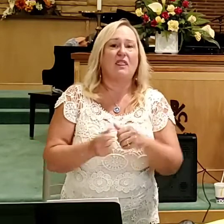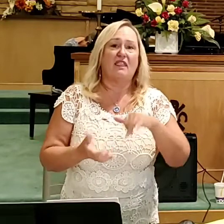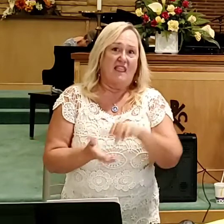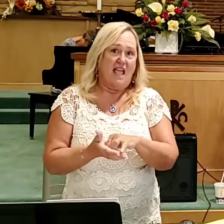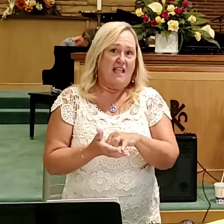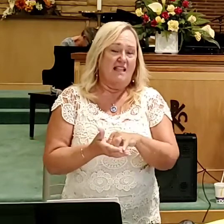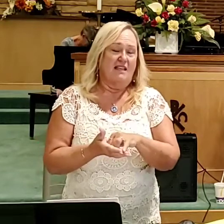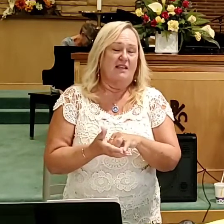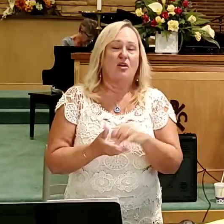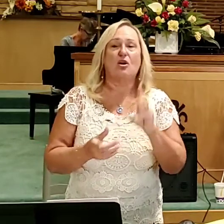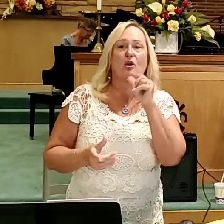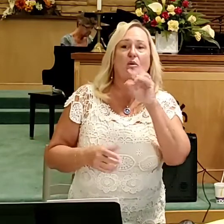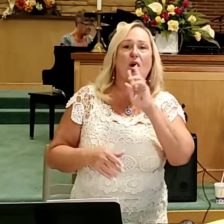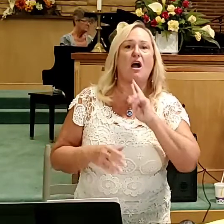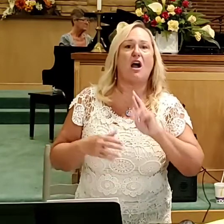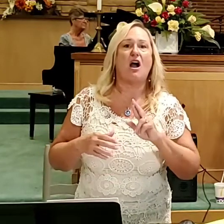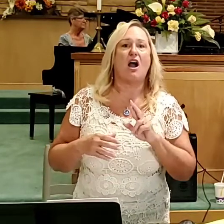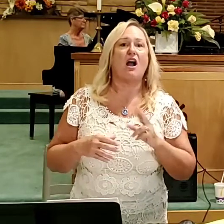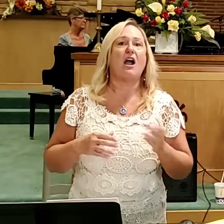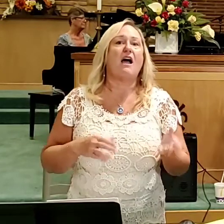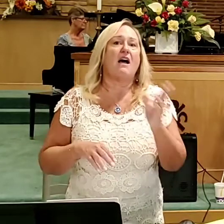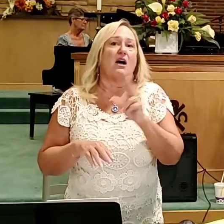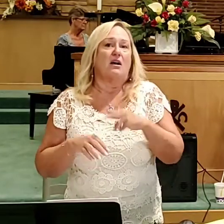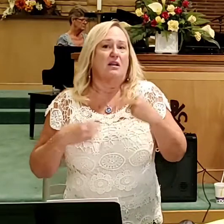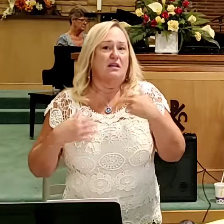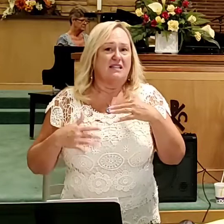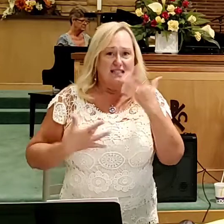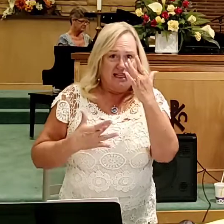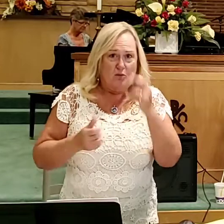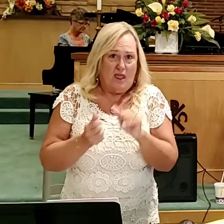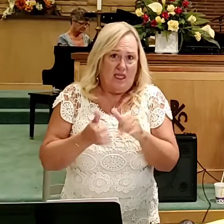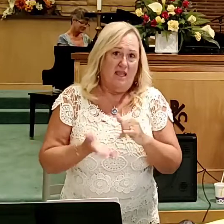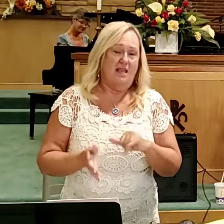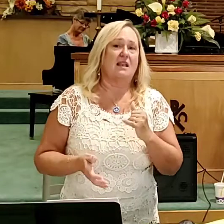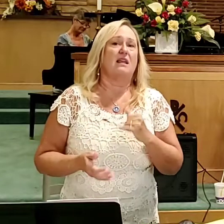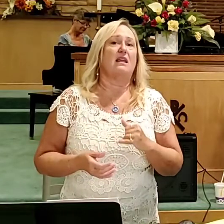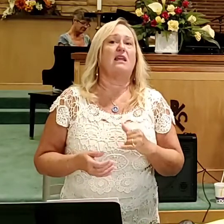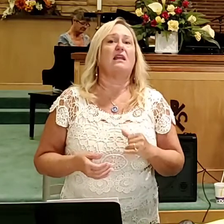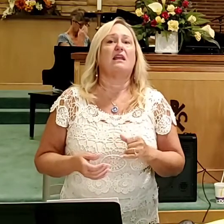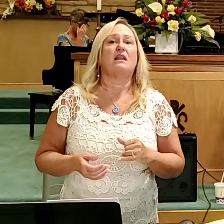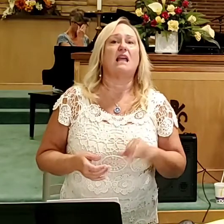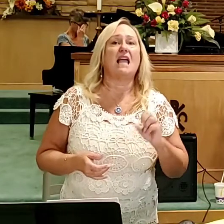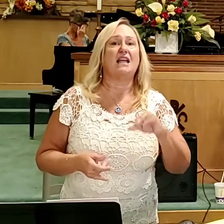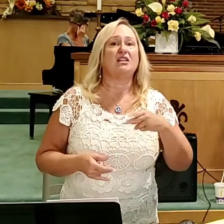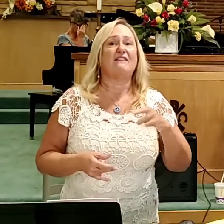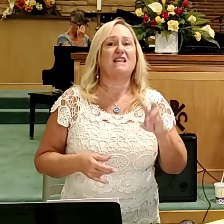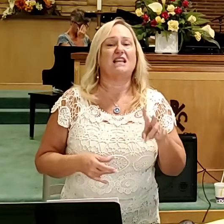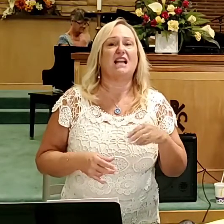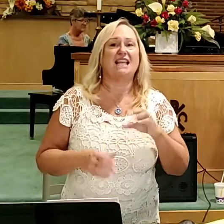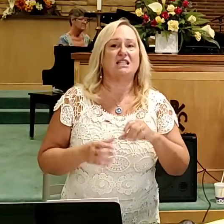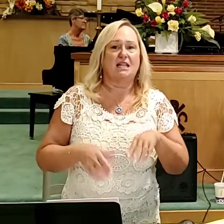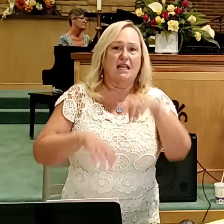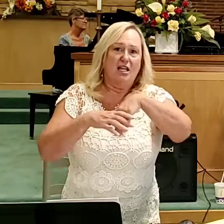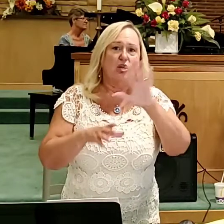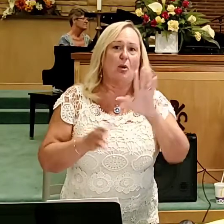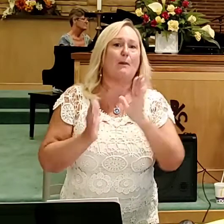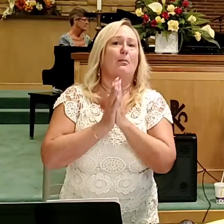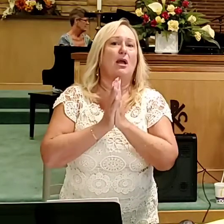that or who are affected or infected with HIV or AIDS in your prayers as